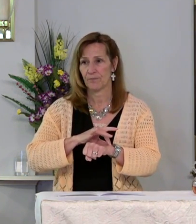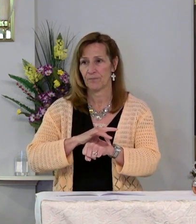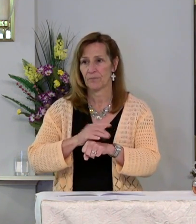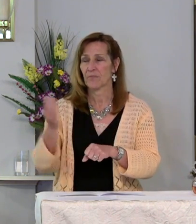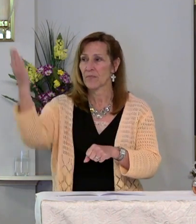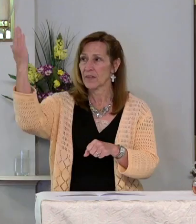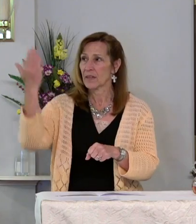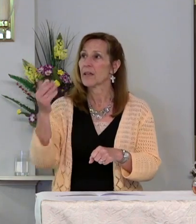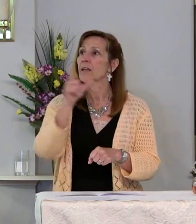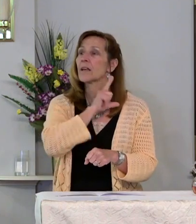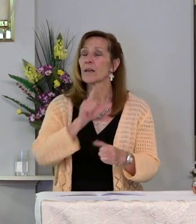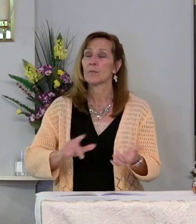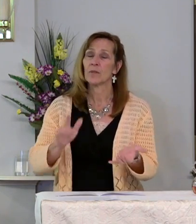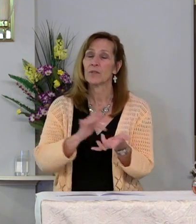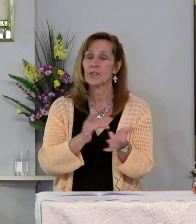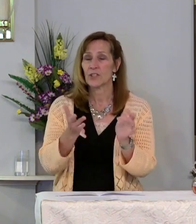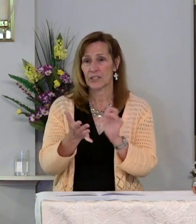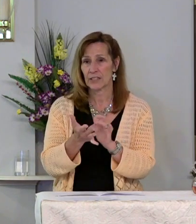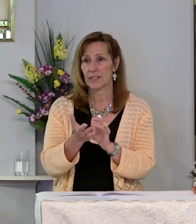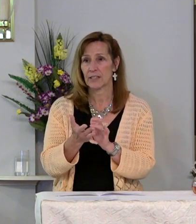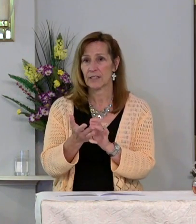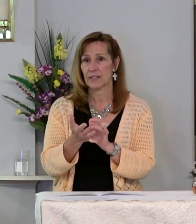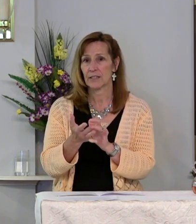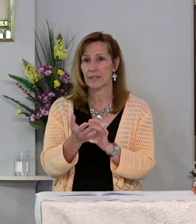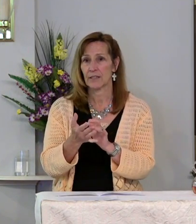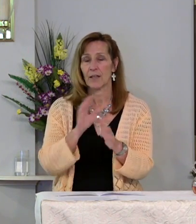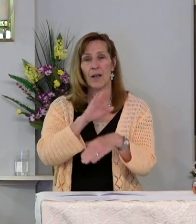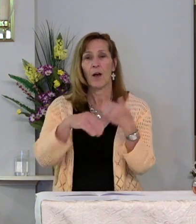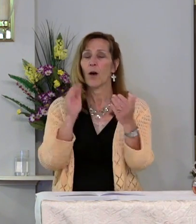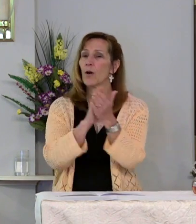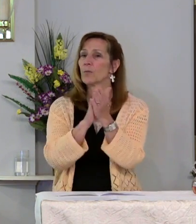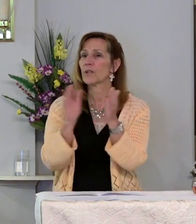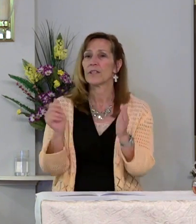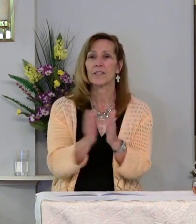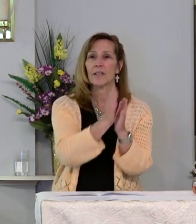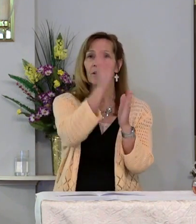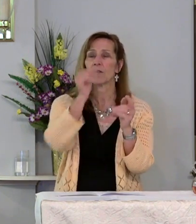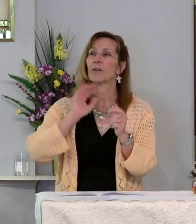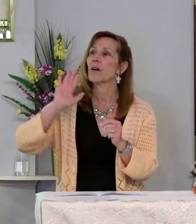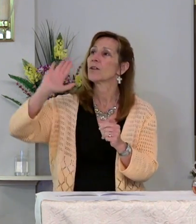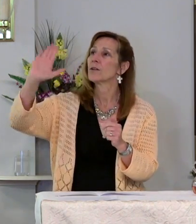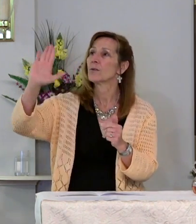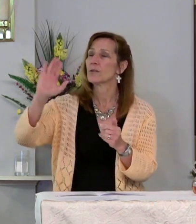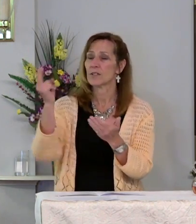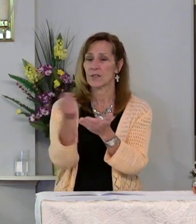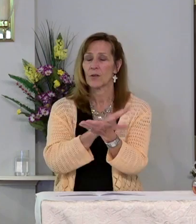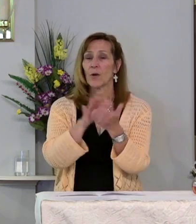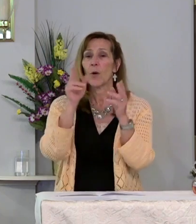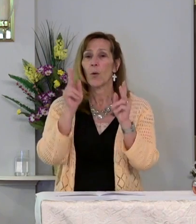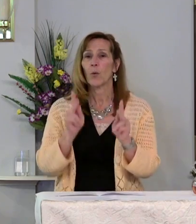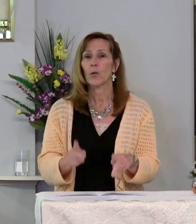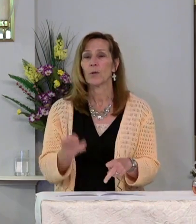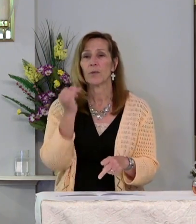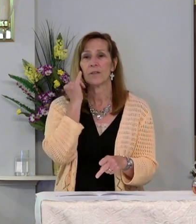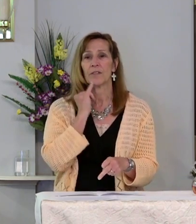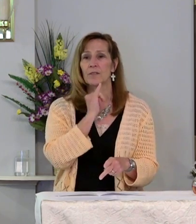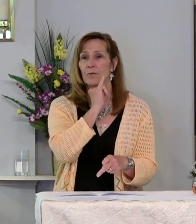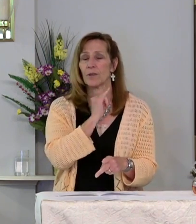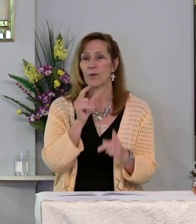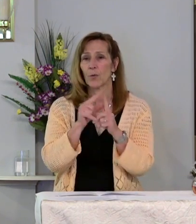Come, Lord Jesus. All praise and glory are yours, Holy One of Israel,